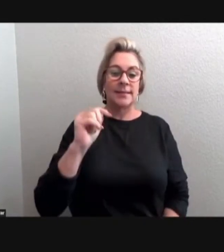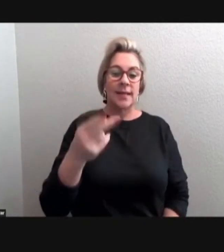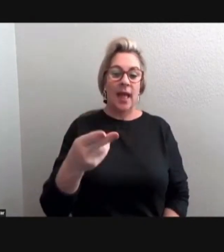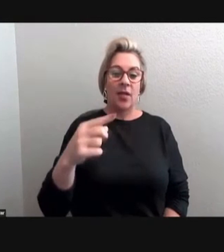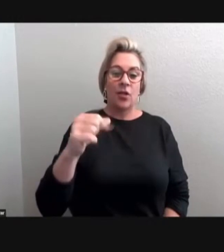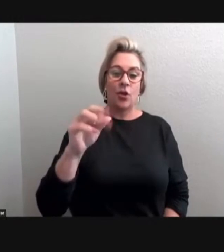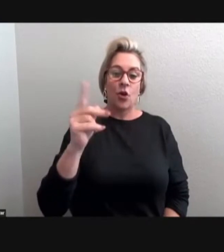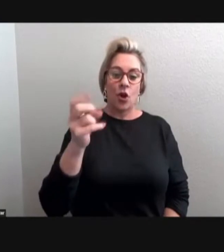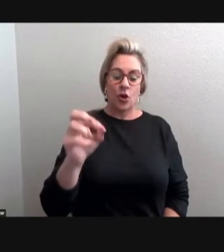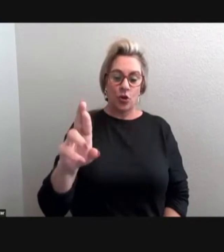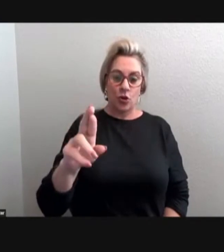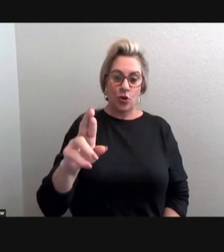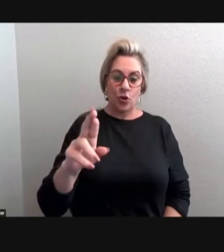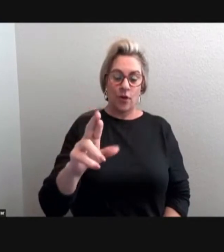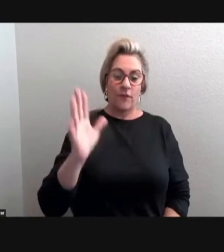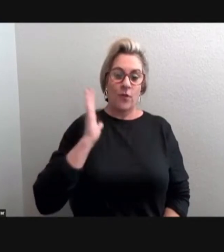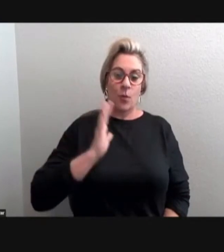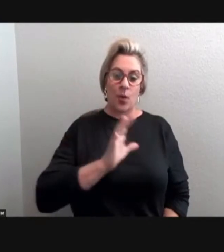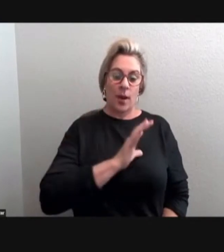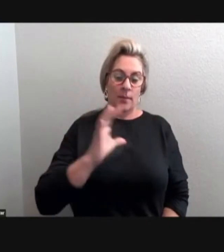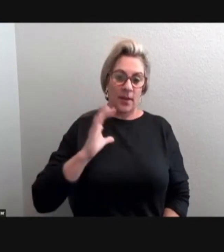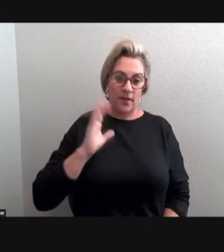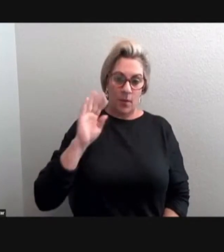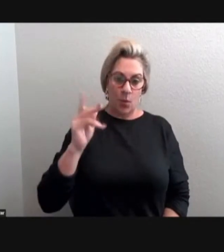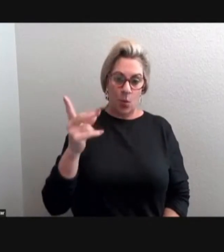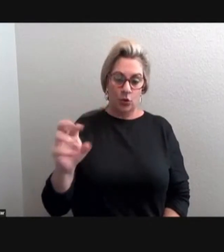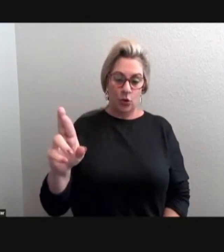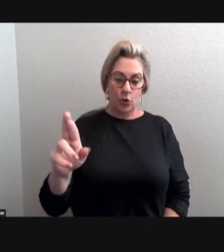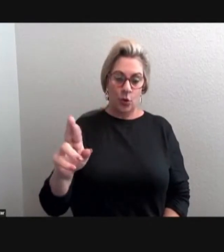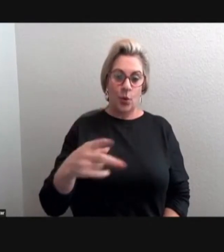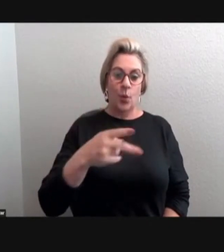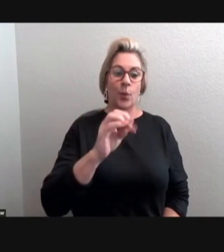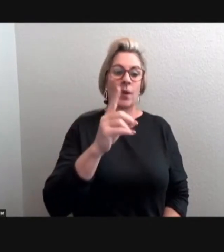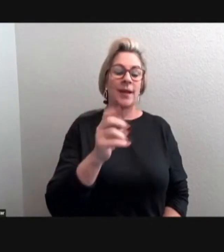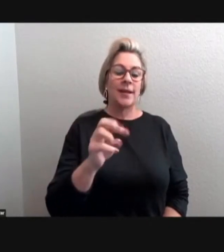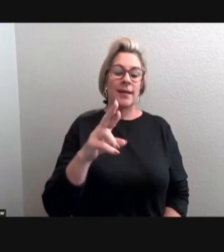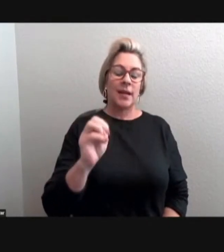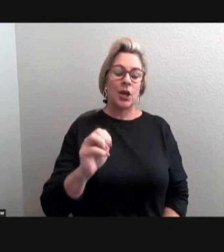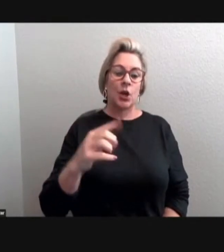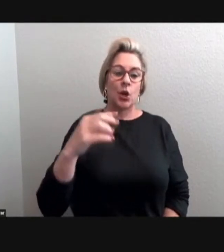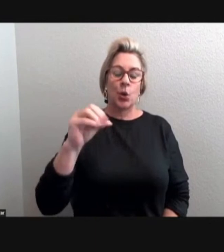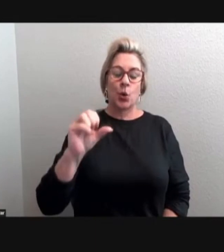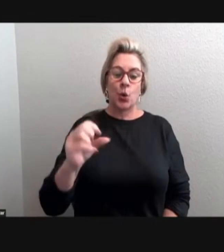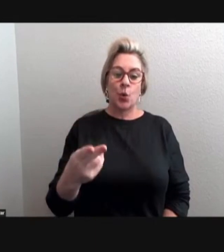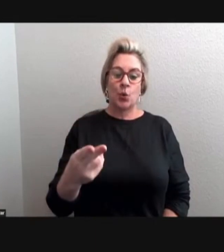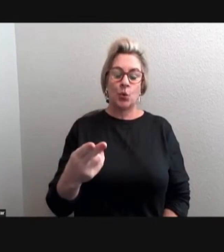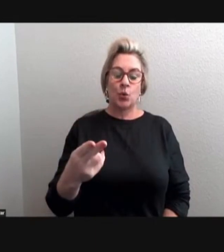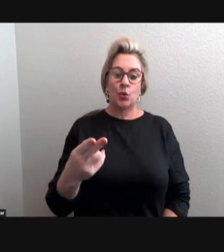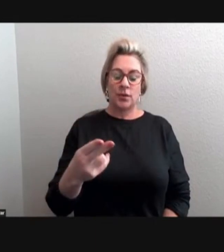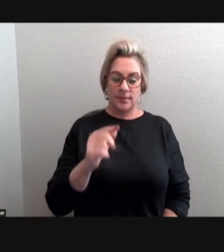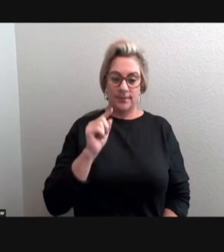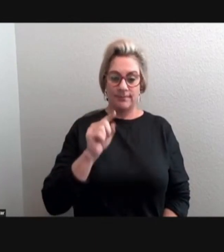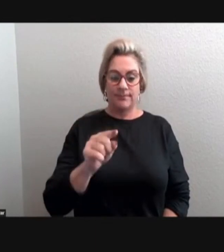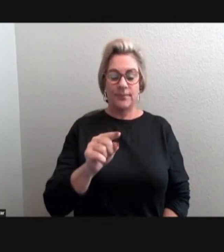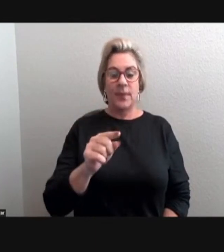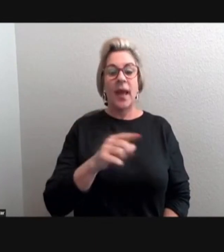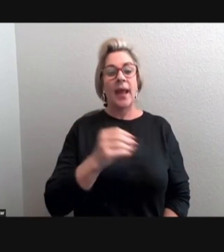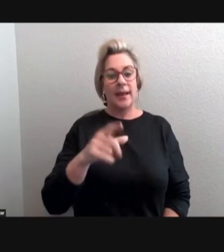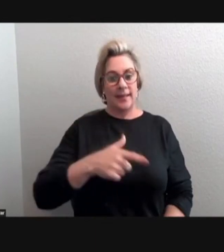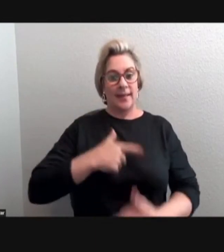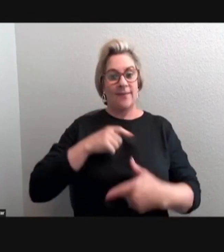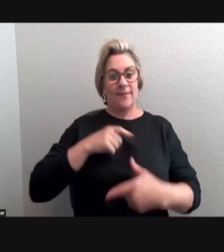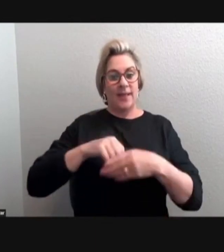former commissioner for Boulder County, Prabir Ghosh, president and CEO of Virtual Source Networks and a Superior